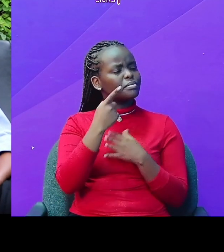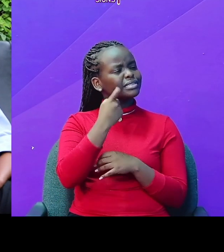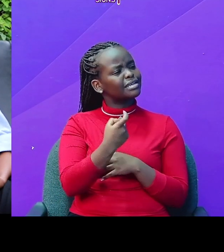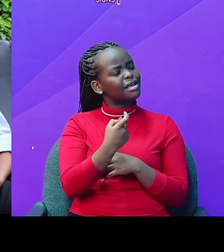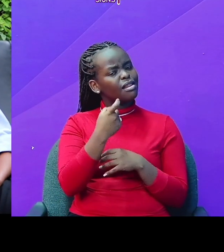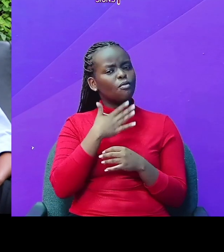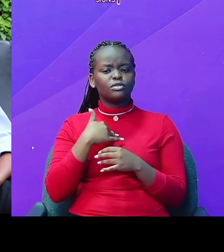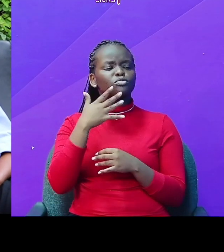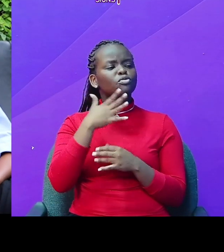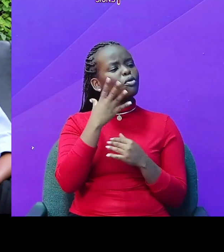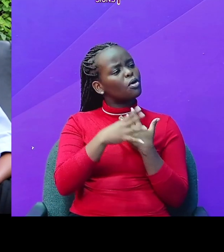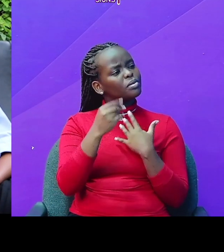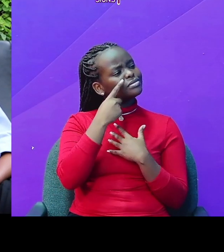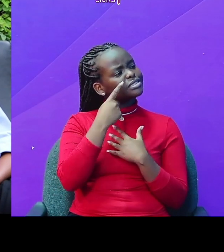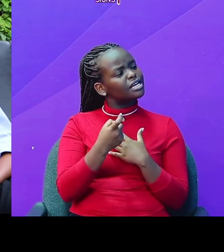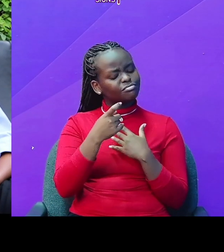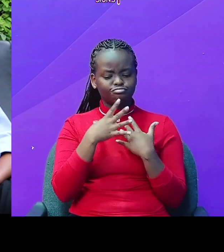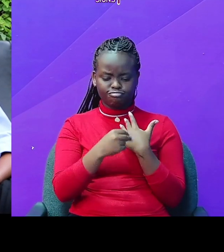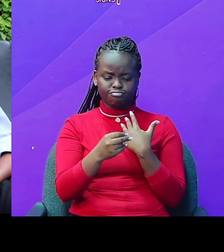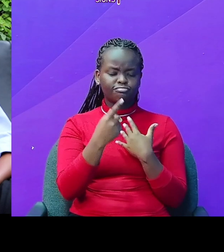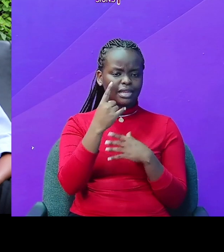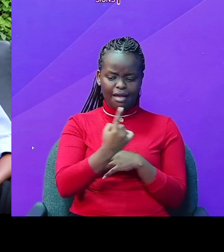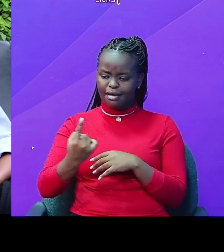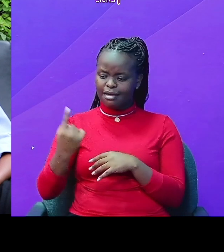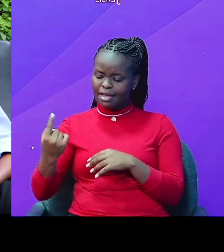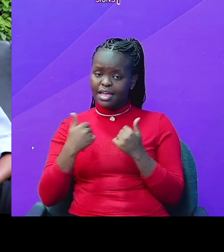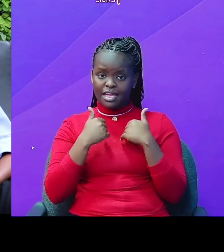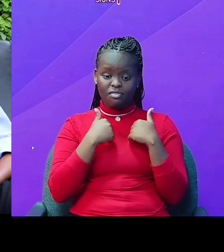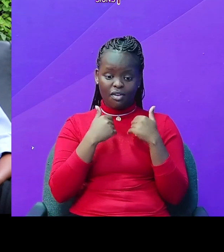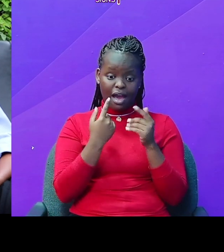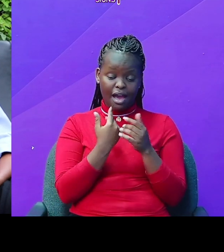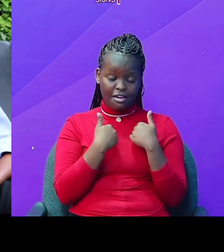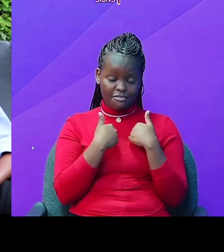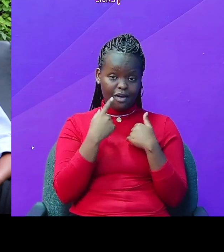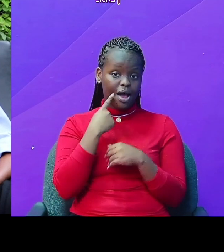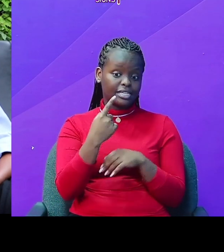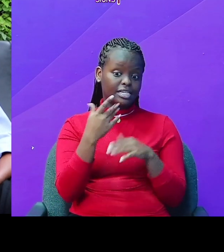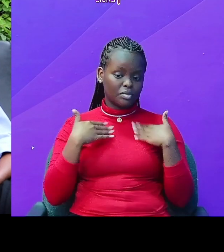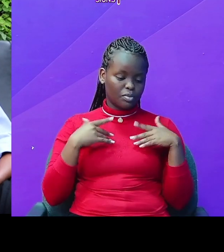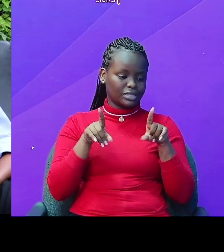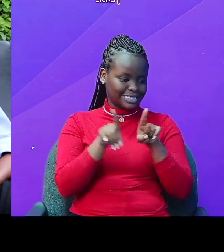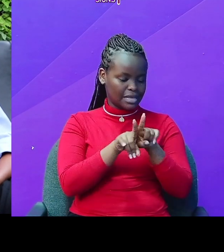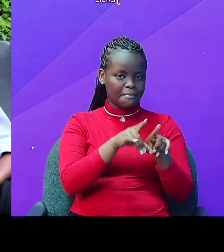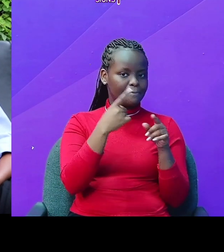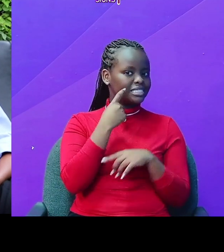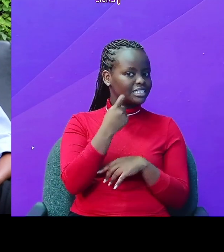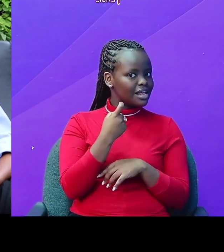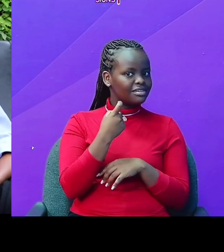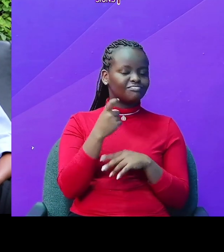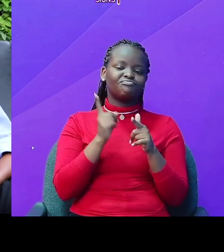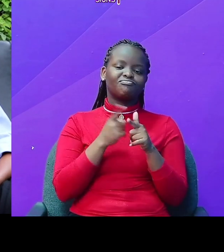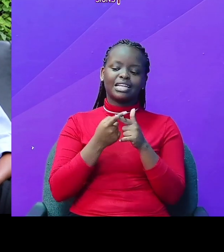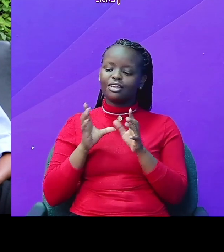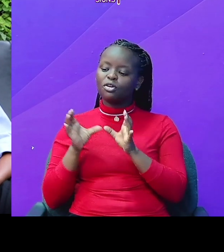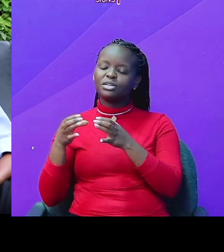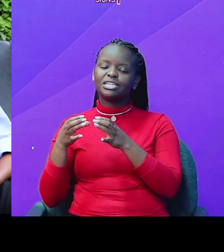other one like Michelle. So I think so if you get 100 Michelle in the community, then I think so the community is a better place